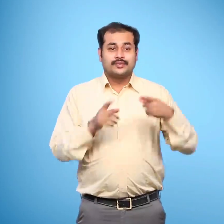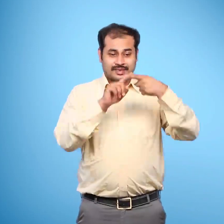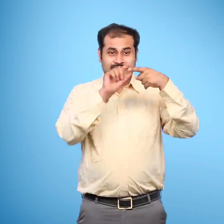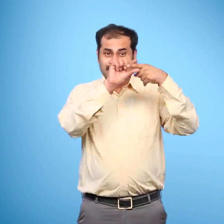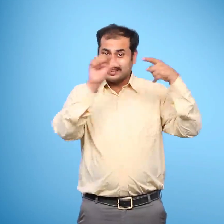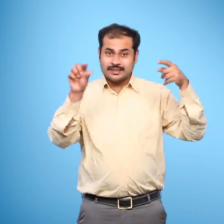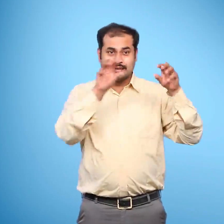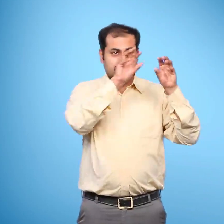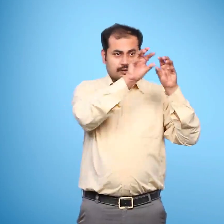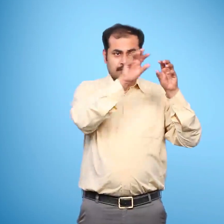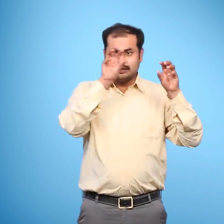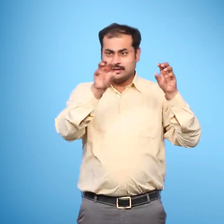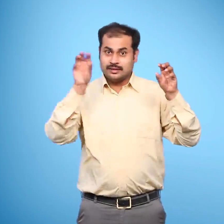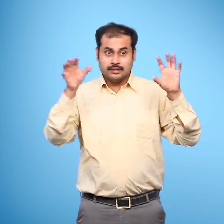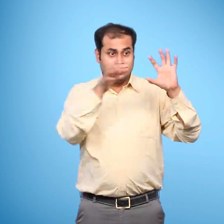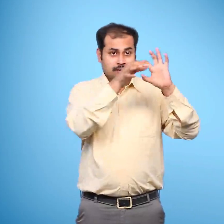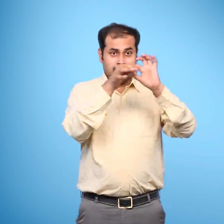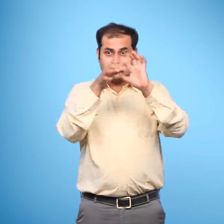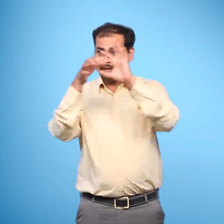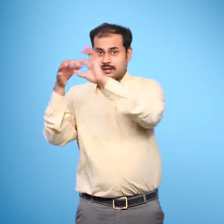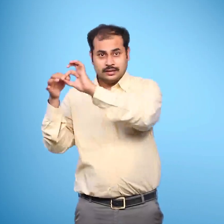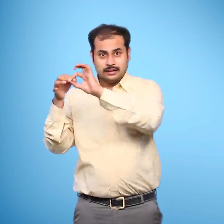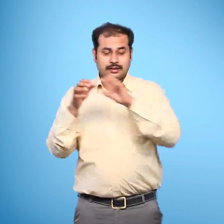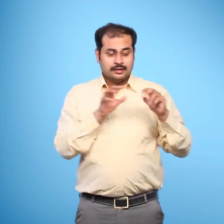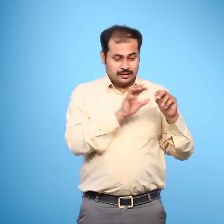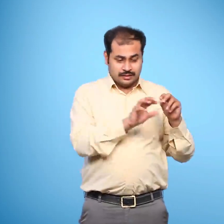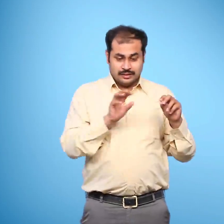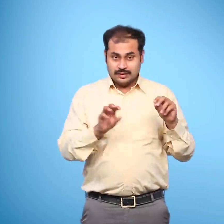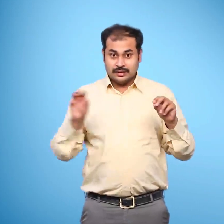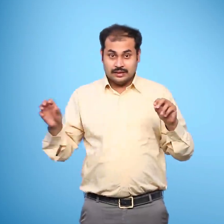Each hole is connected to its neighbors through a line.